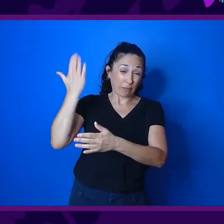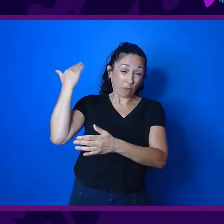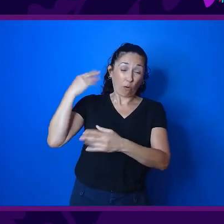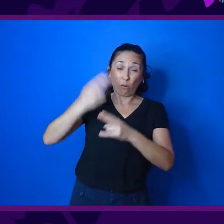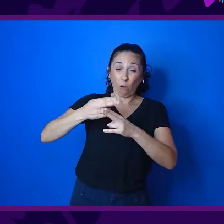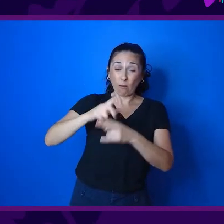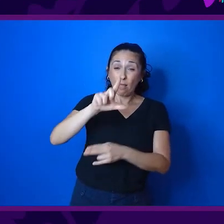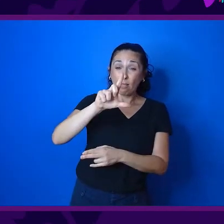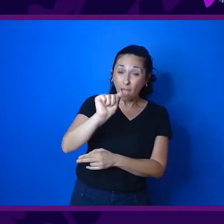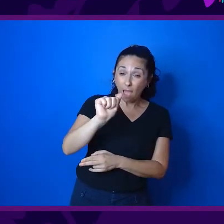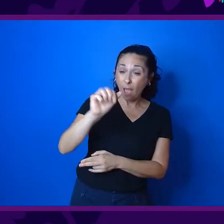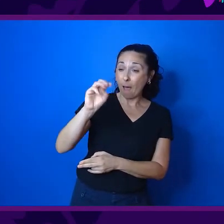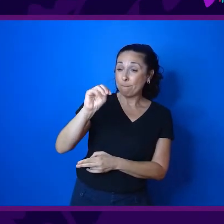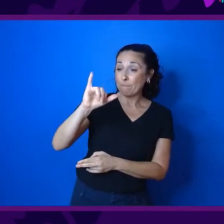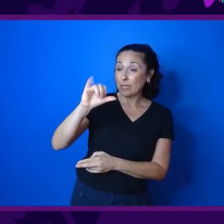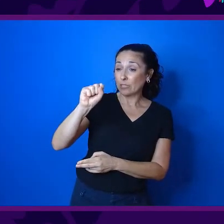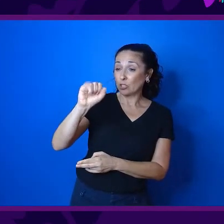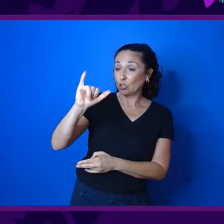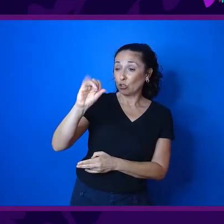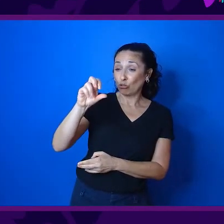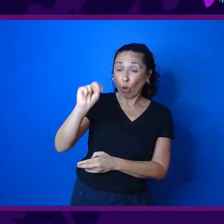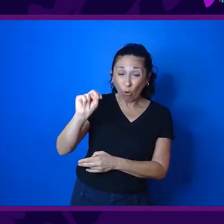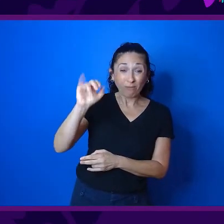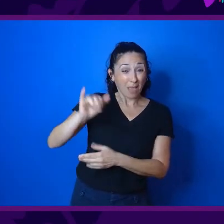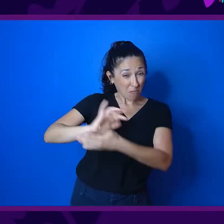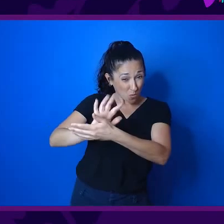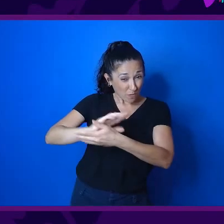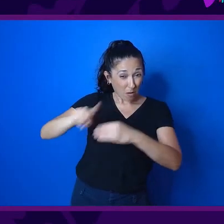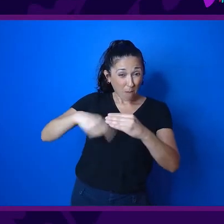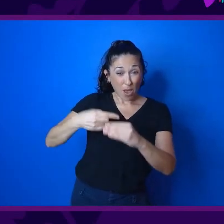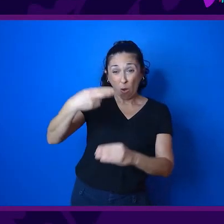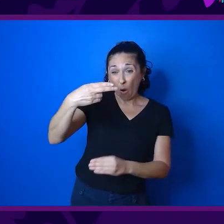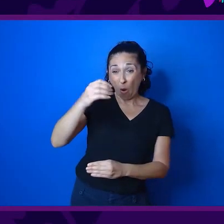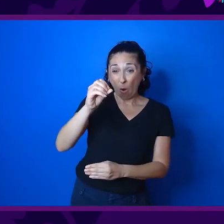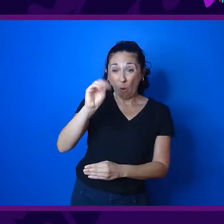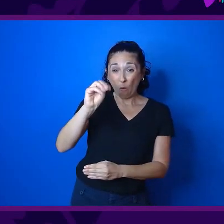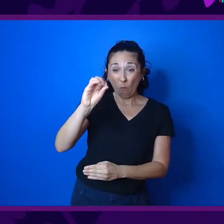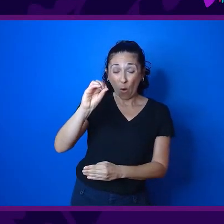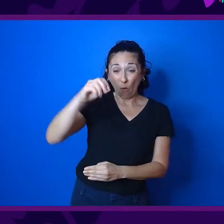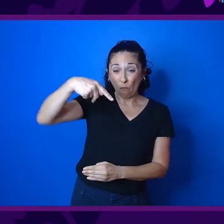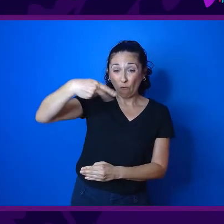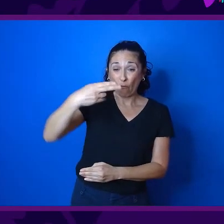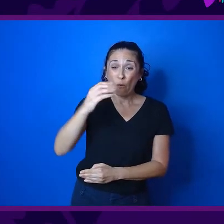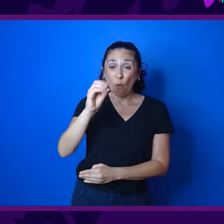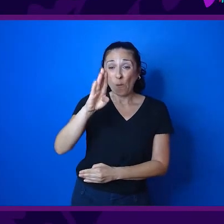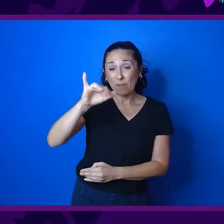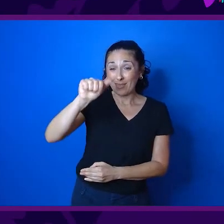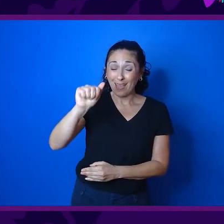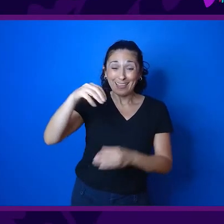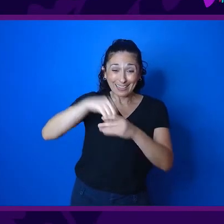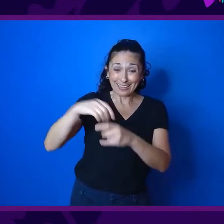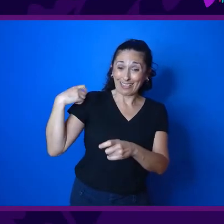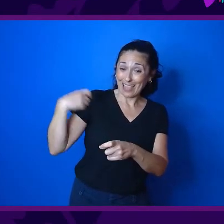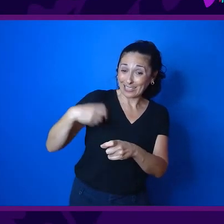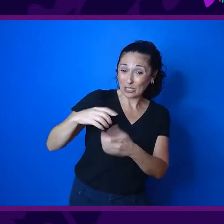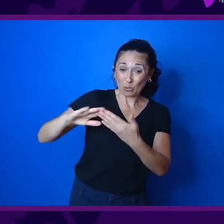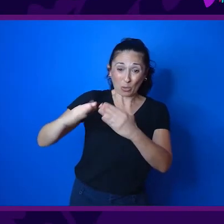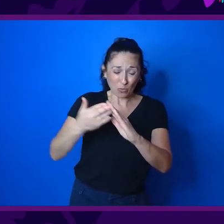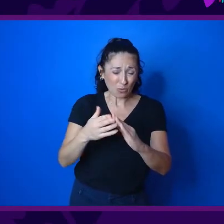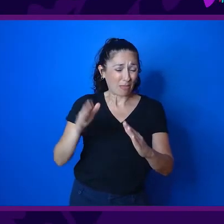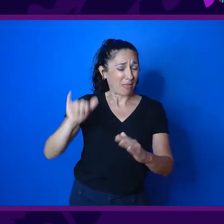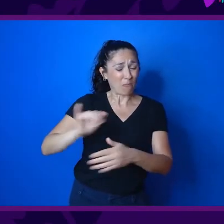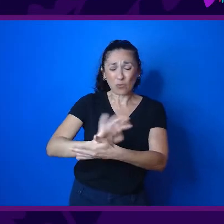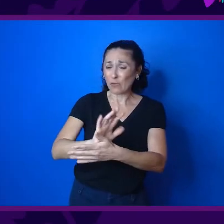about the homophobia in the Latino community, and that was such a strong movie, so that we could kind of break down some